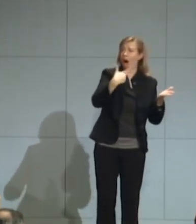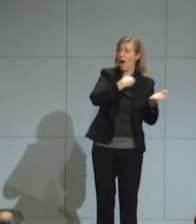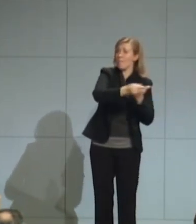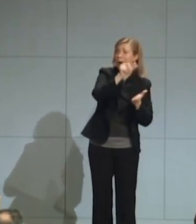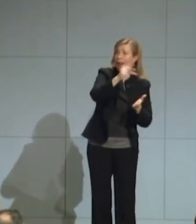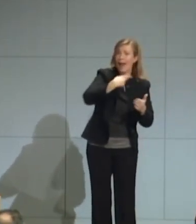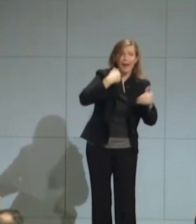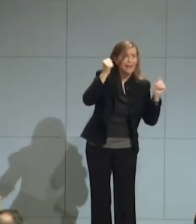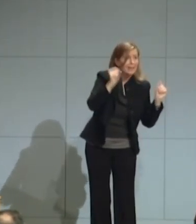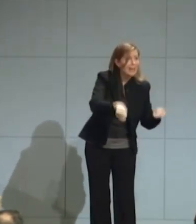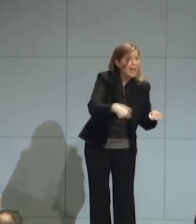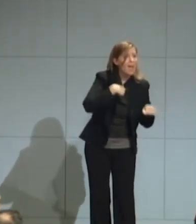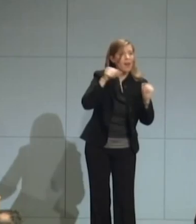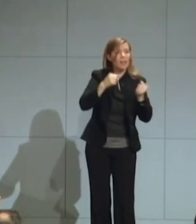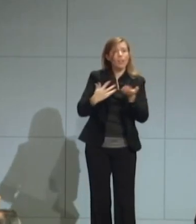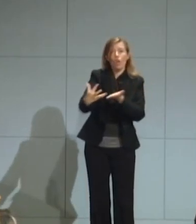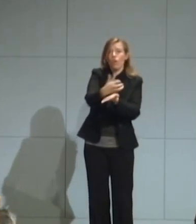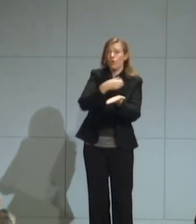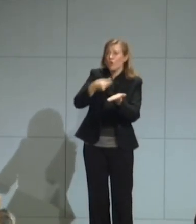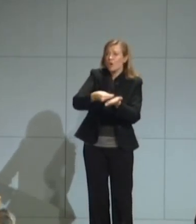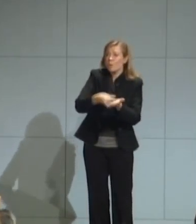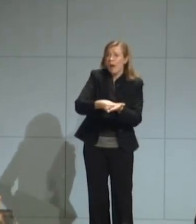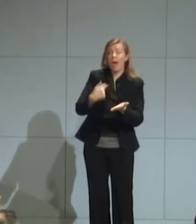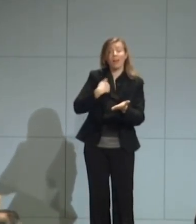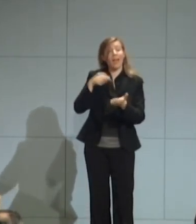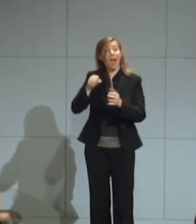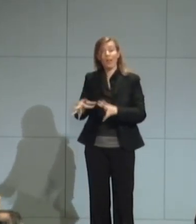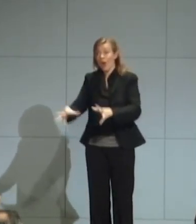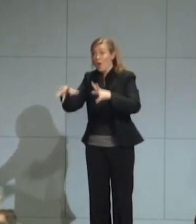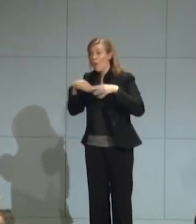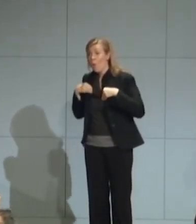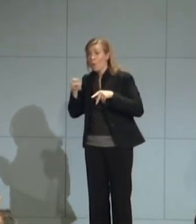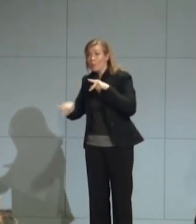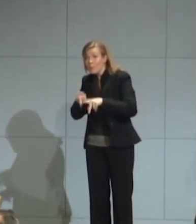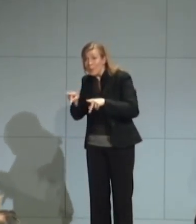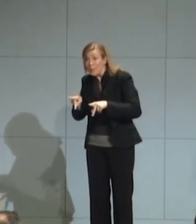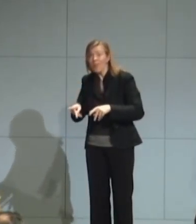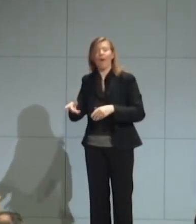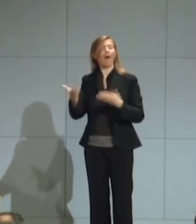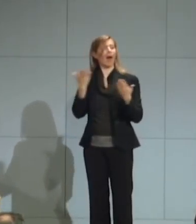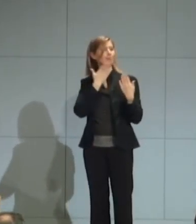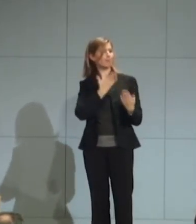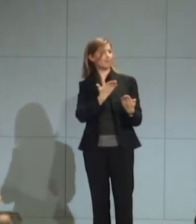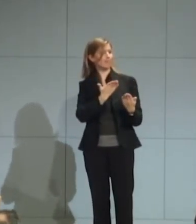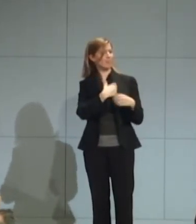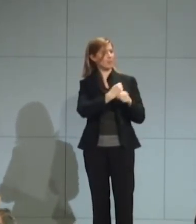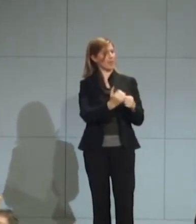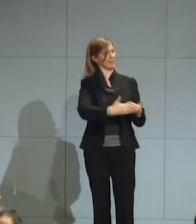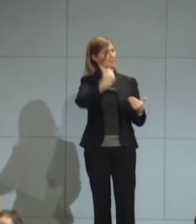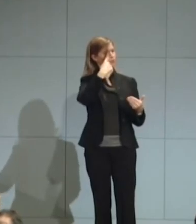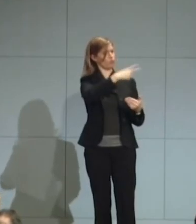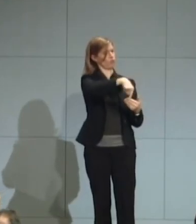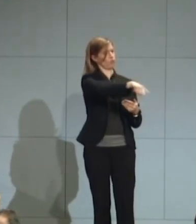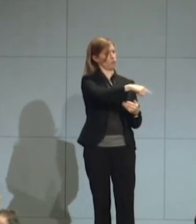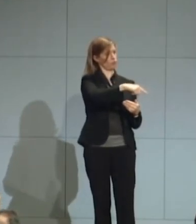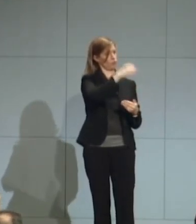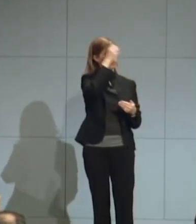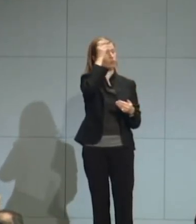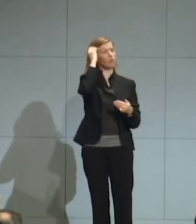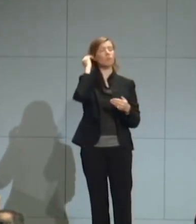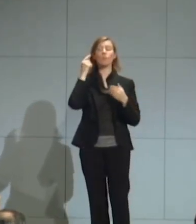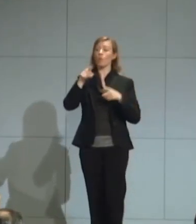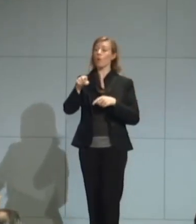inertia, there is no way that we can look around and actually believe that those counter forces have been adequate